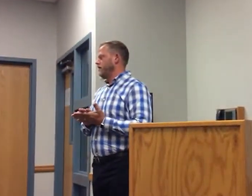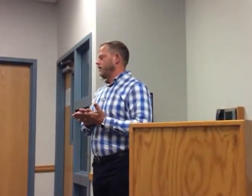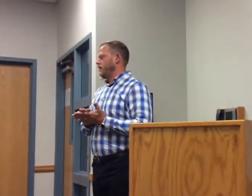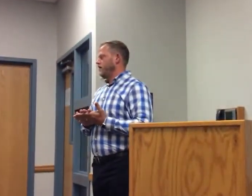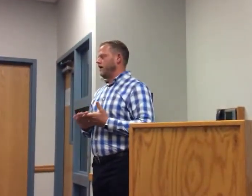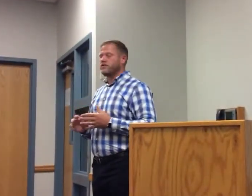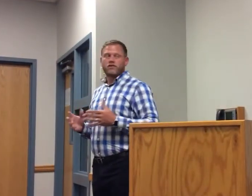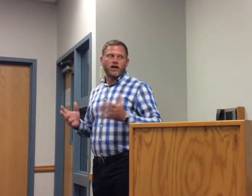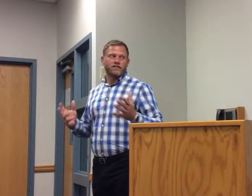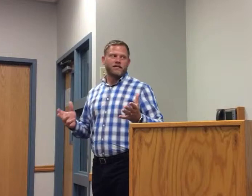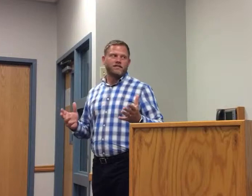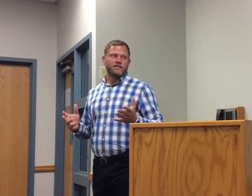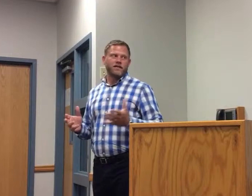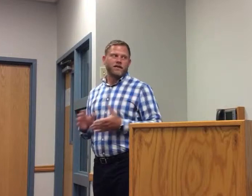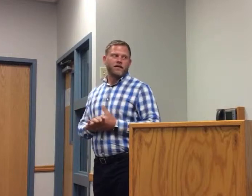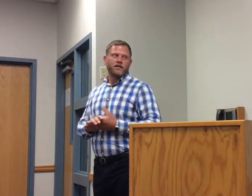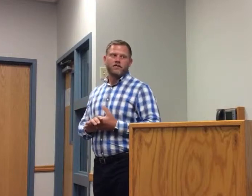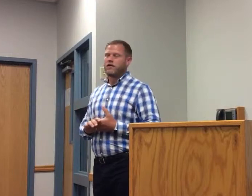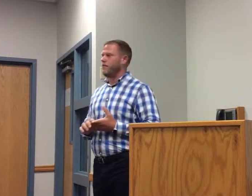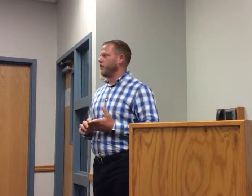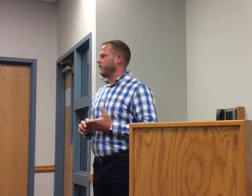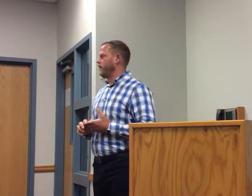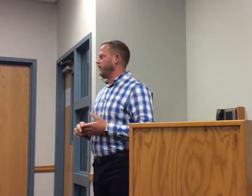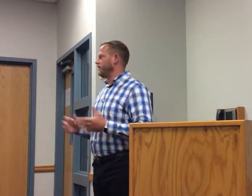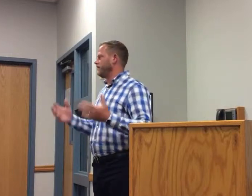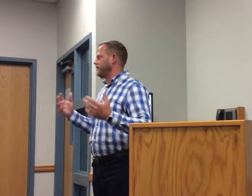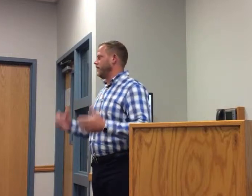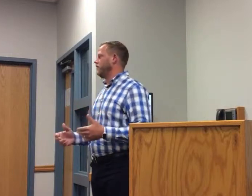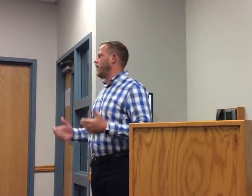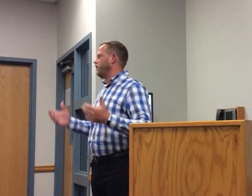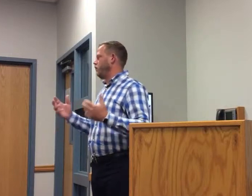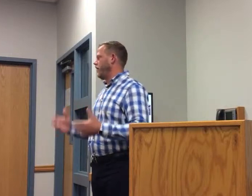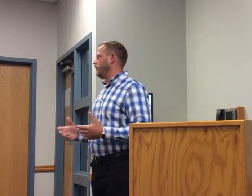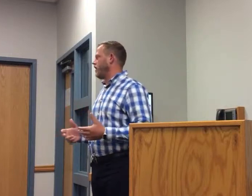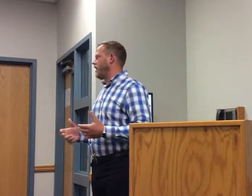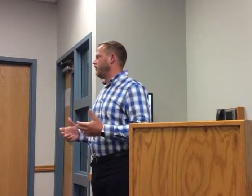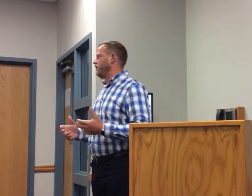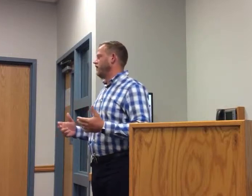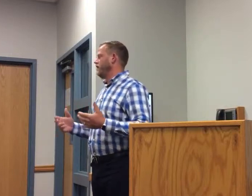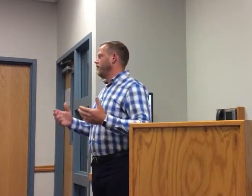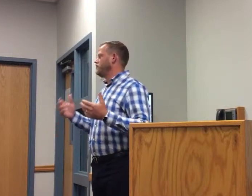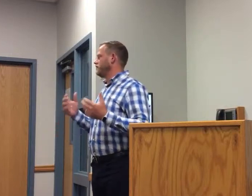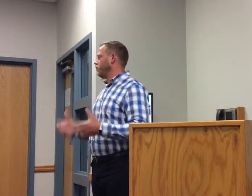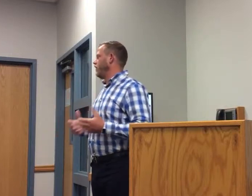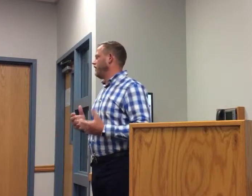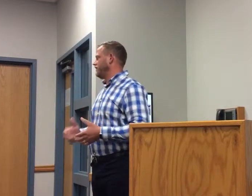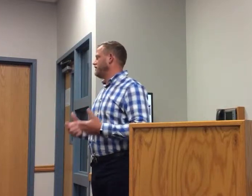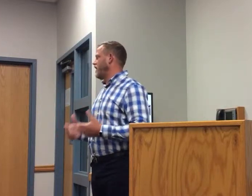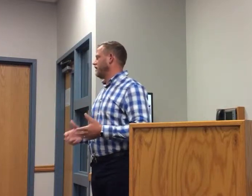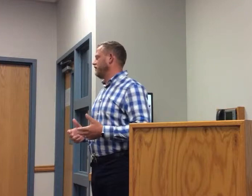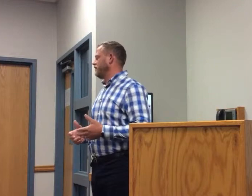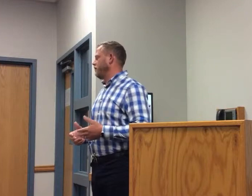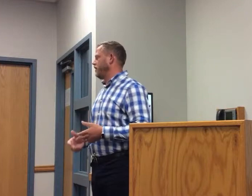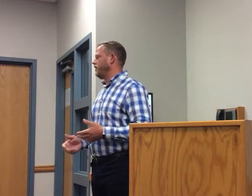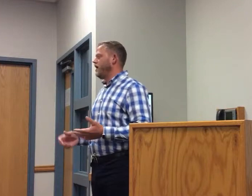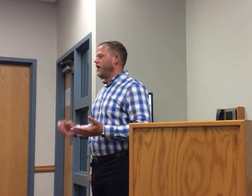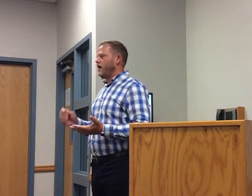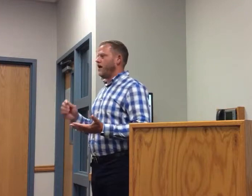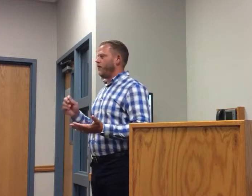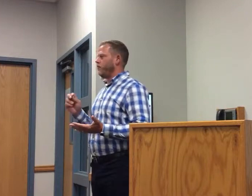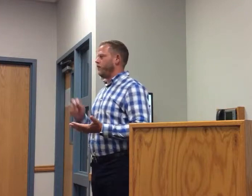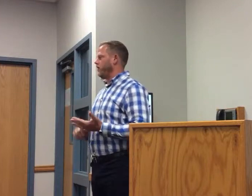it's crazy to see the number of kids that stick around and wait around just wanting to talk to